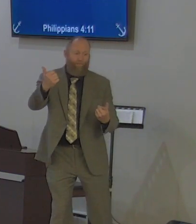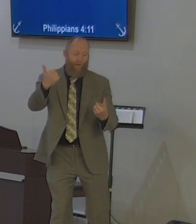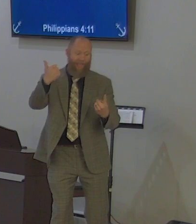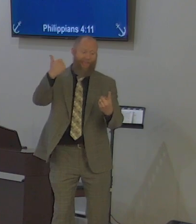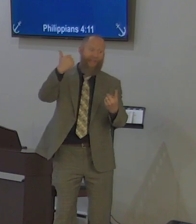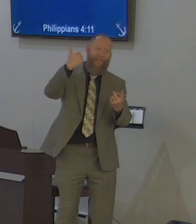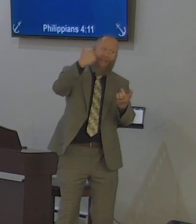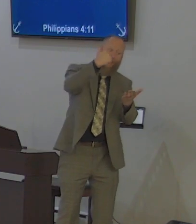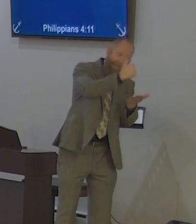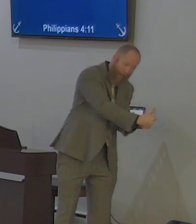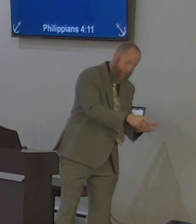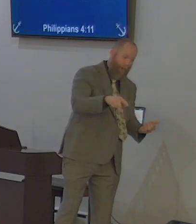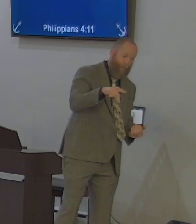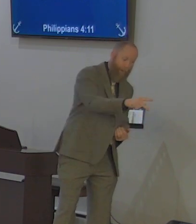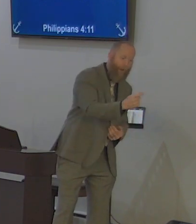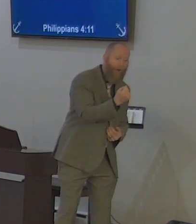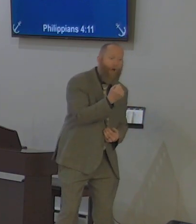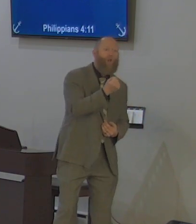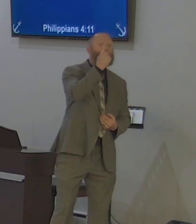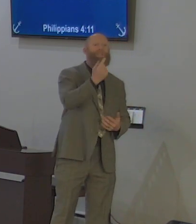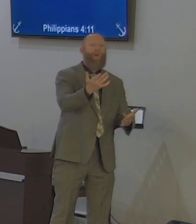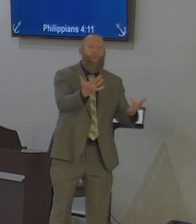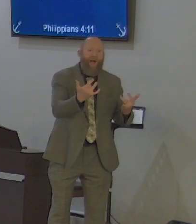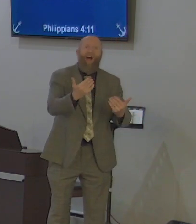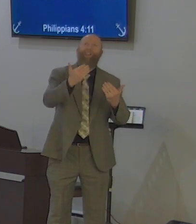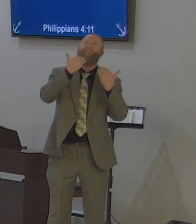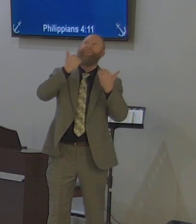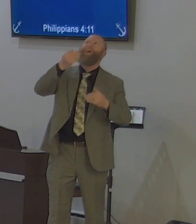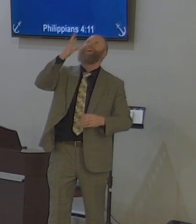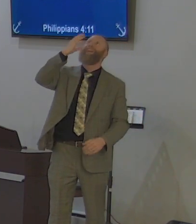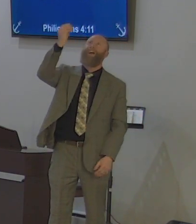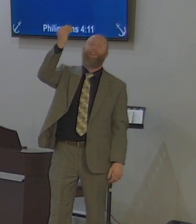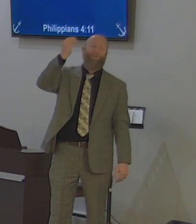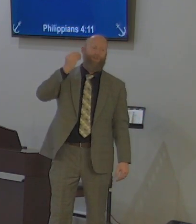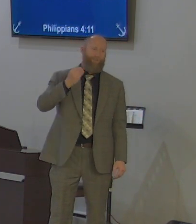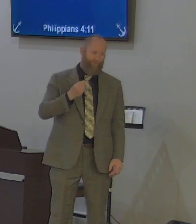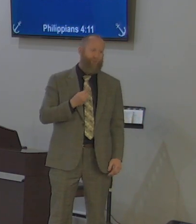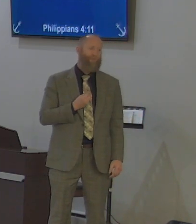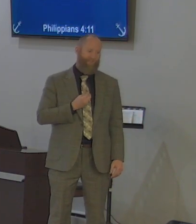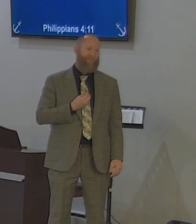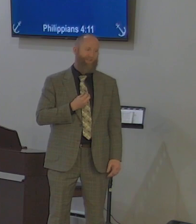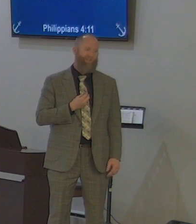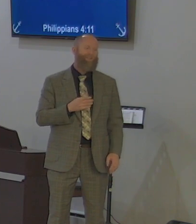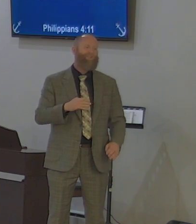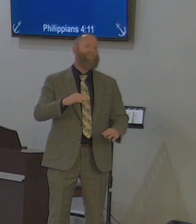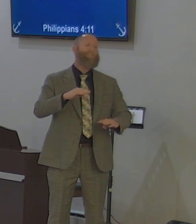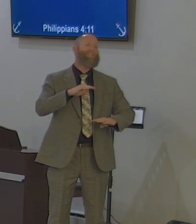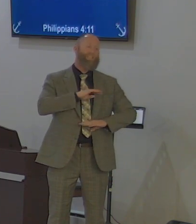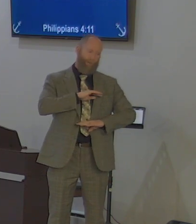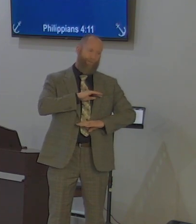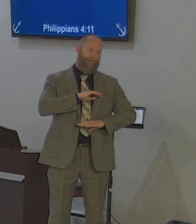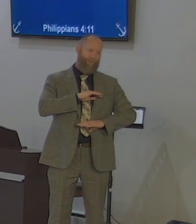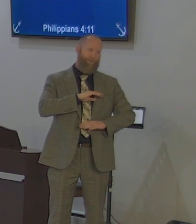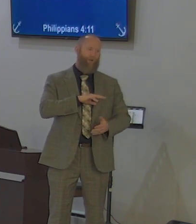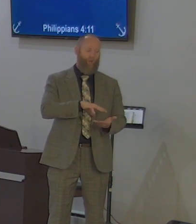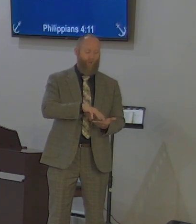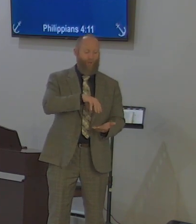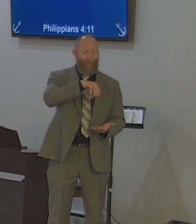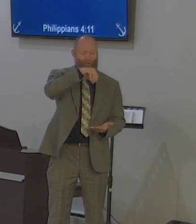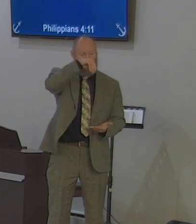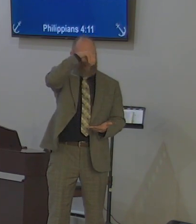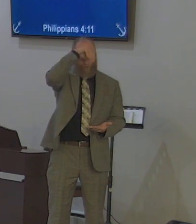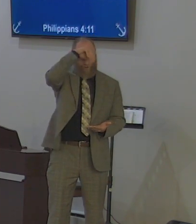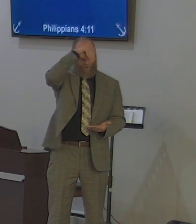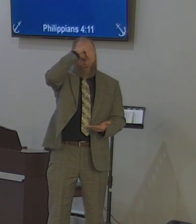content. That was the outcome of the lesson. That everything I've learned through this process, we'll see that lesson in a moment, but everything has brought me to